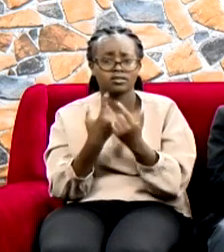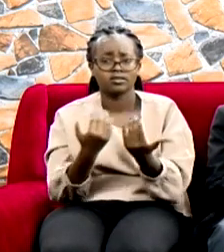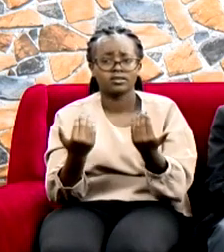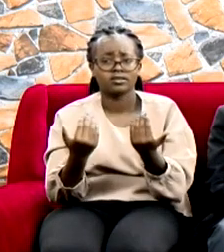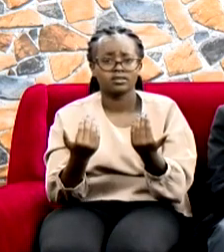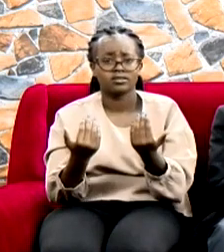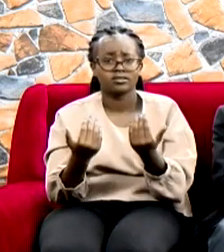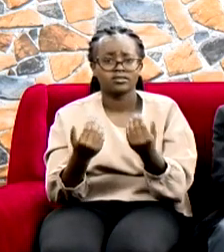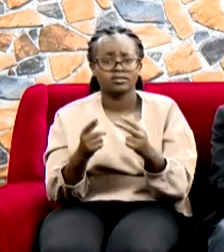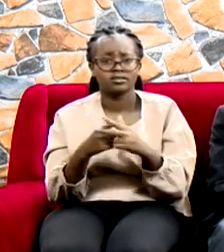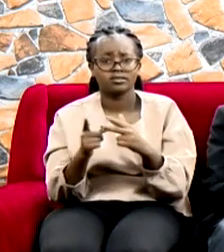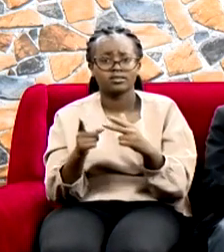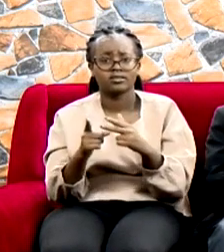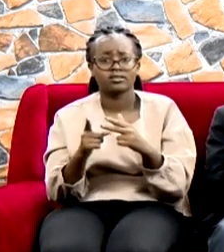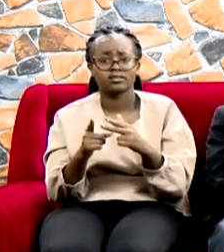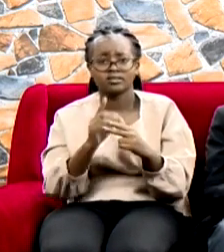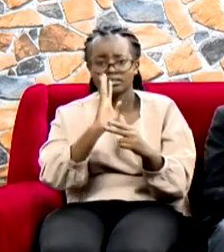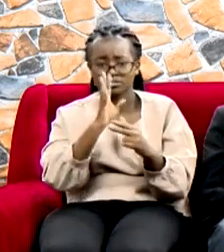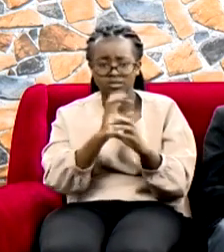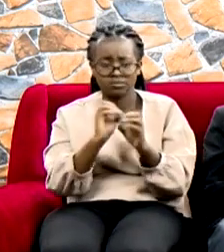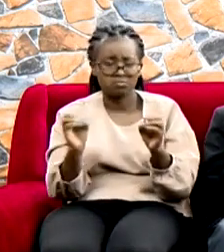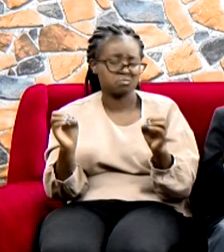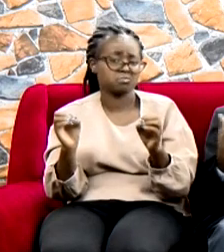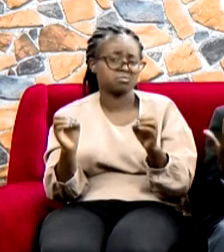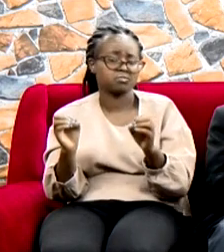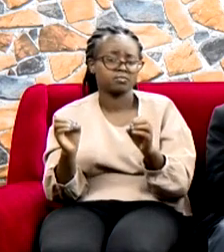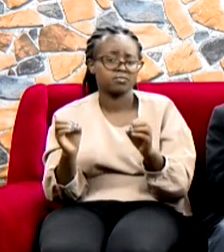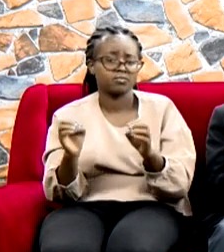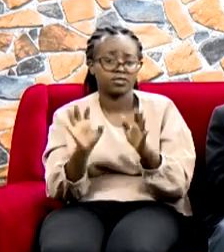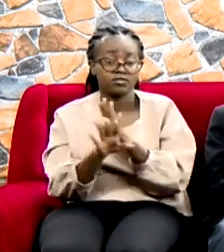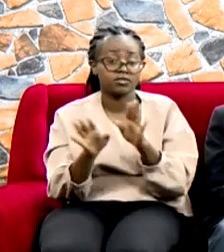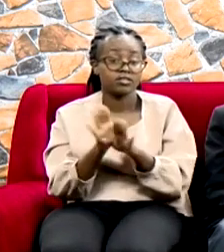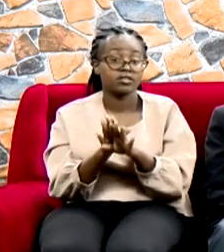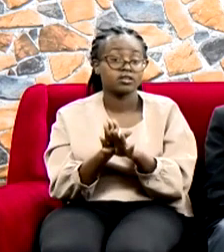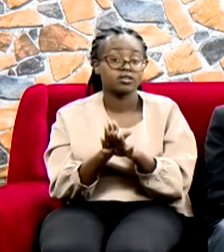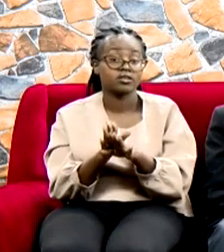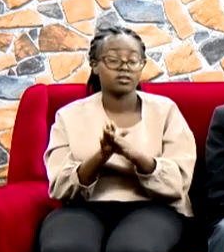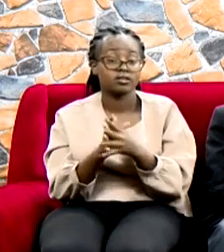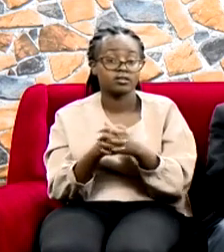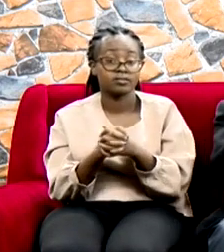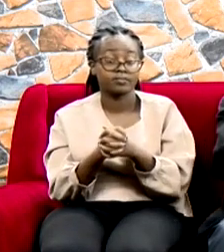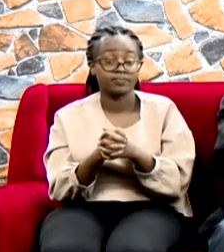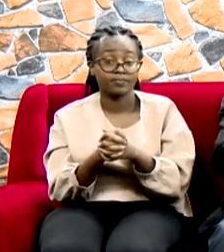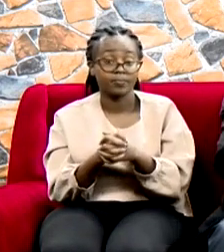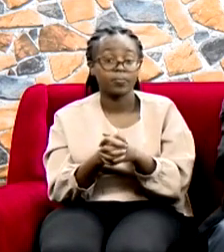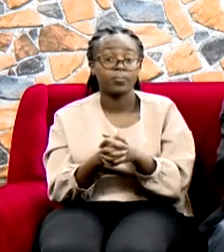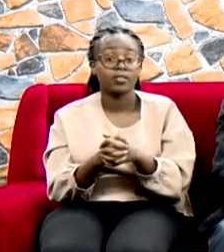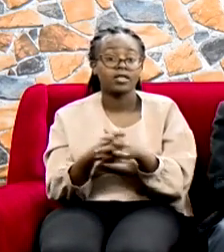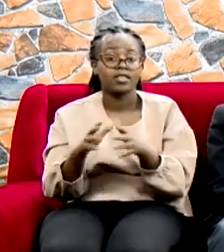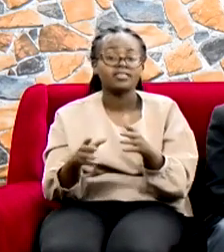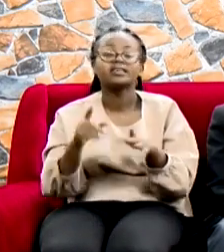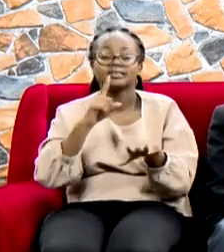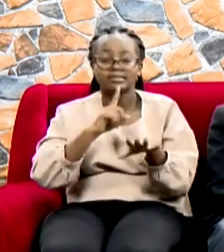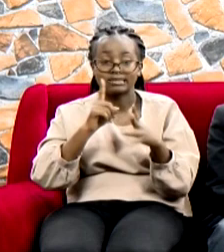started disintegrating, started losing speech, started losing motor functioning, all those things. So they recess. It's like yes, they like regress. Down.